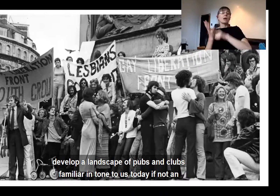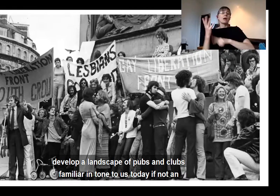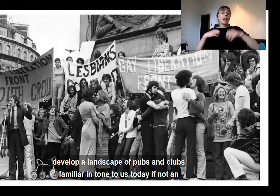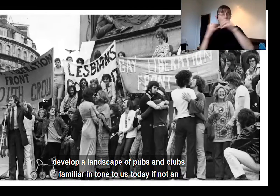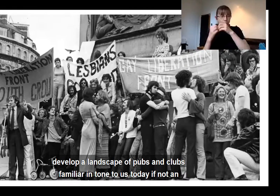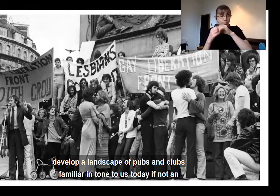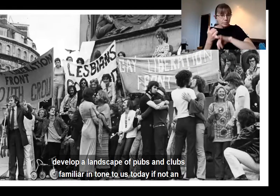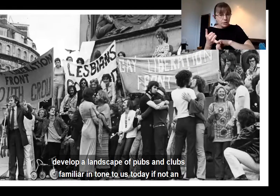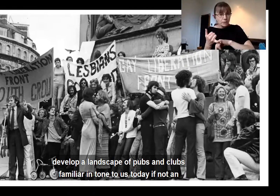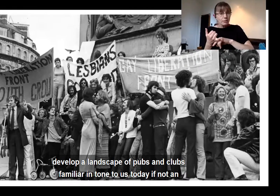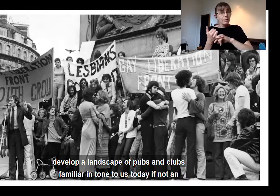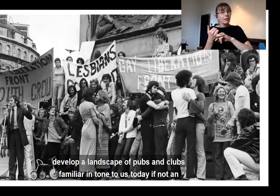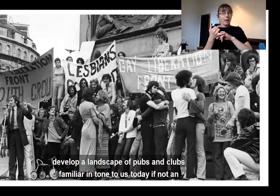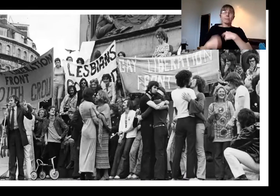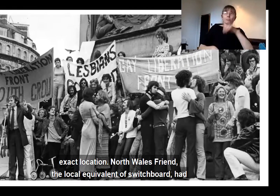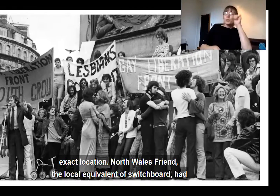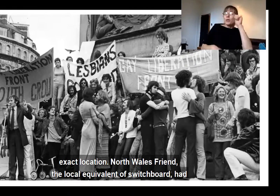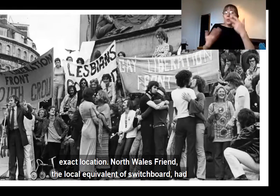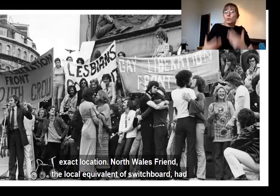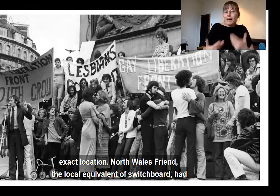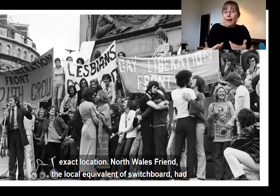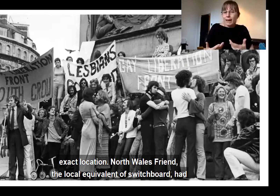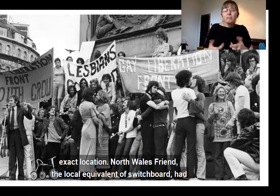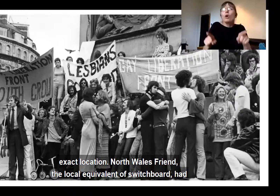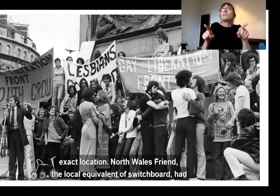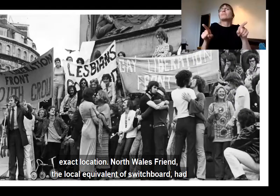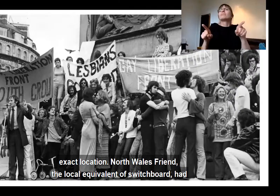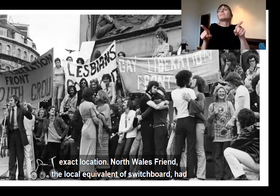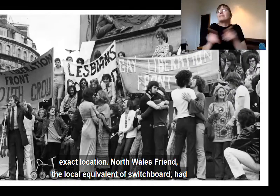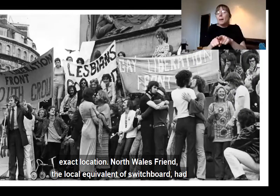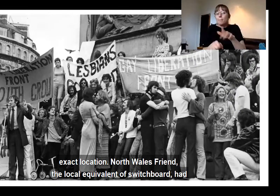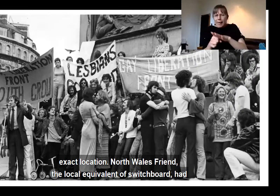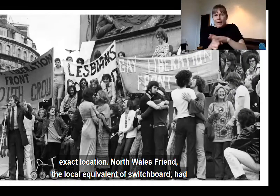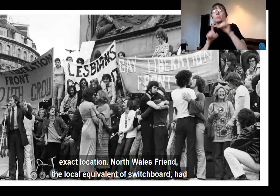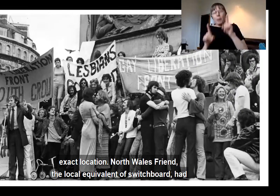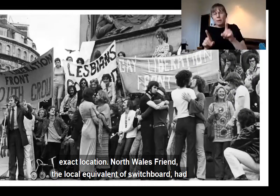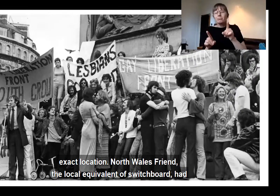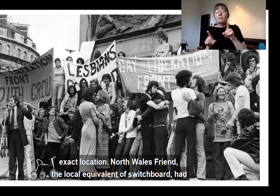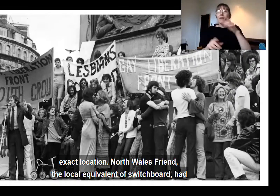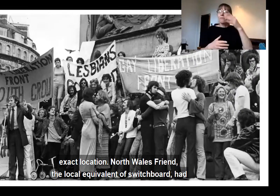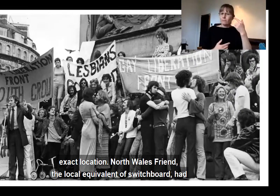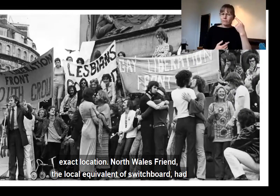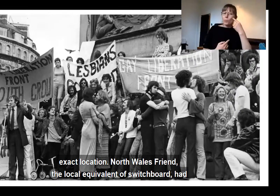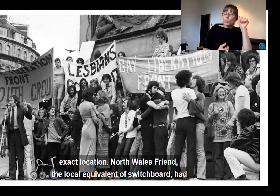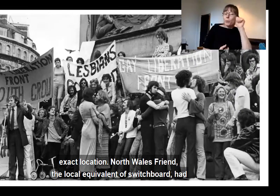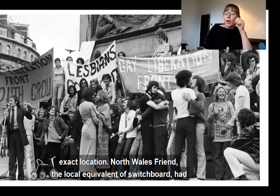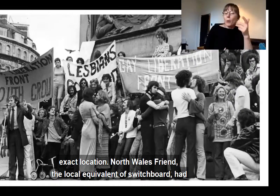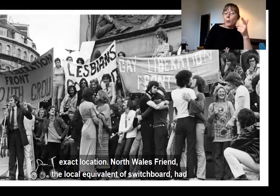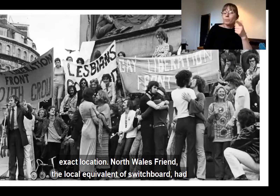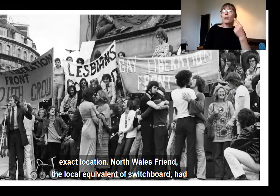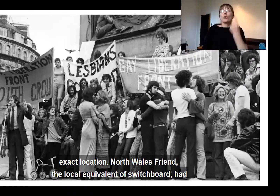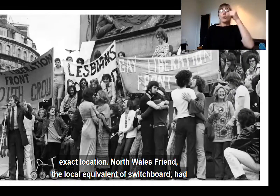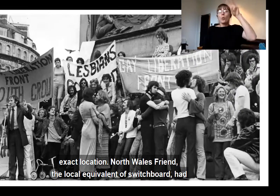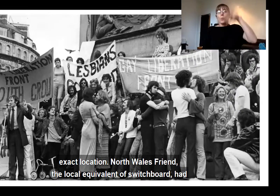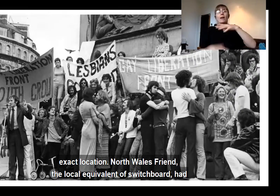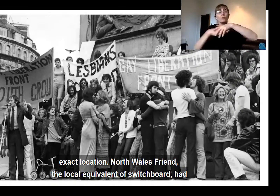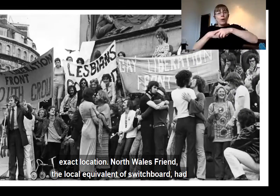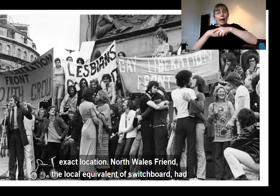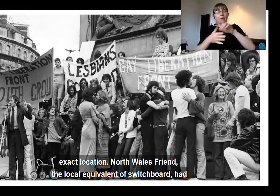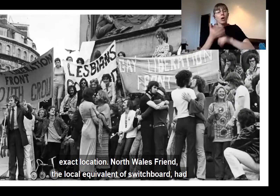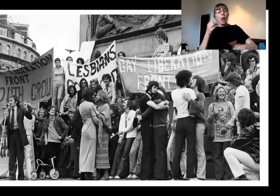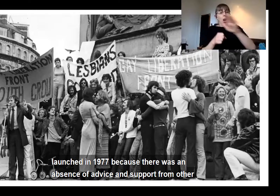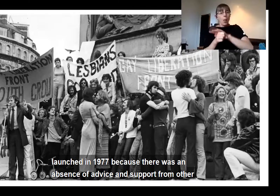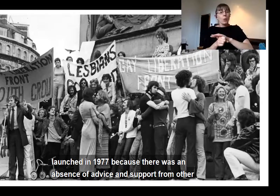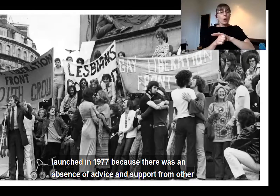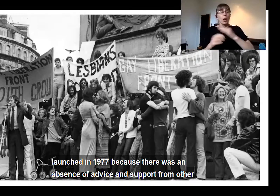tone to us today, if not an exact location. North Wales Friend, the local equivalent of